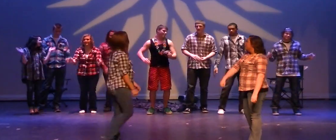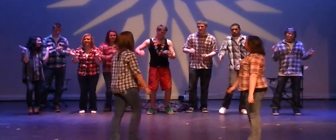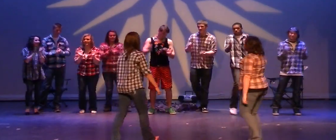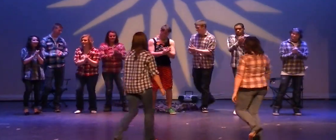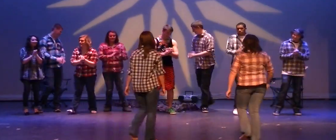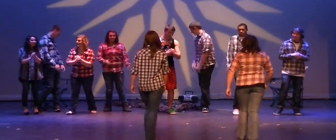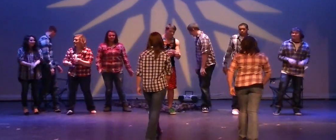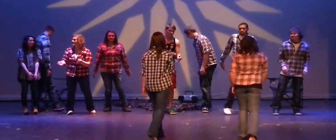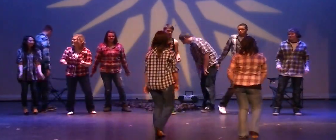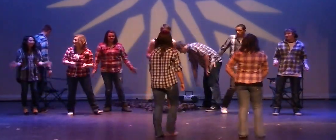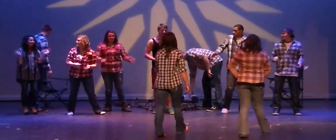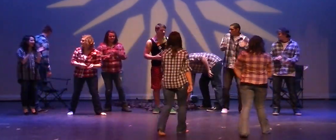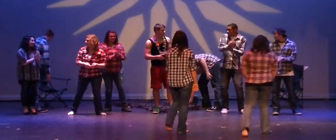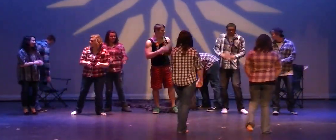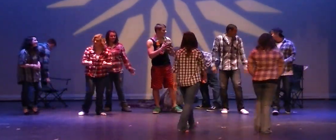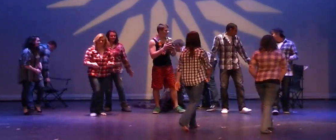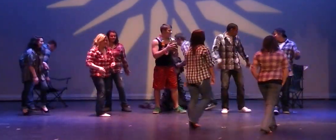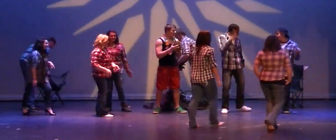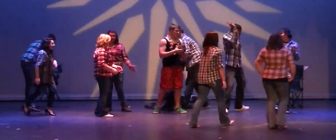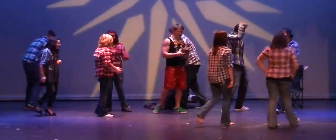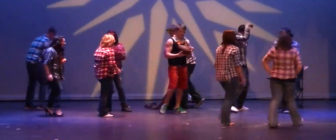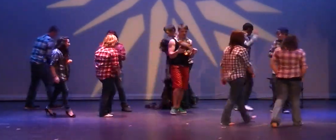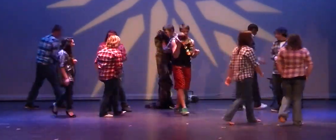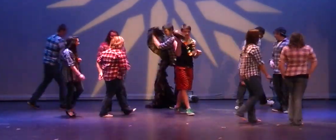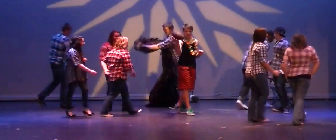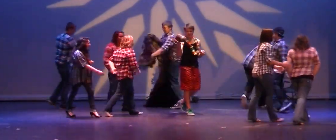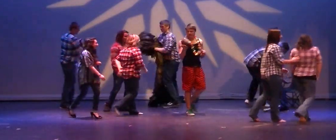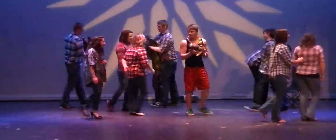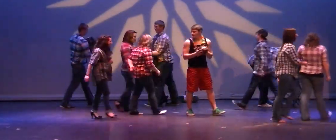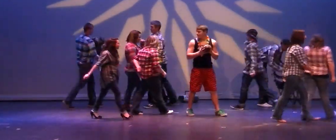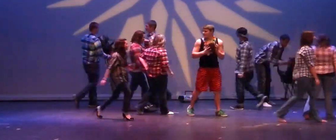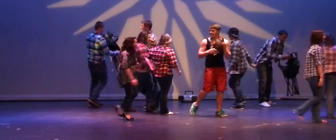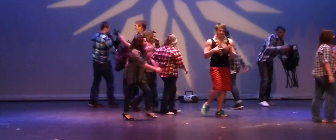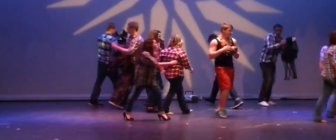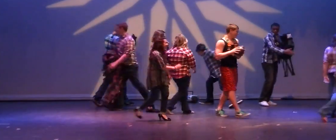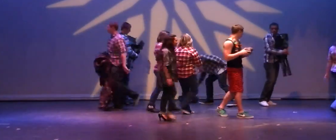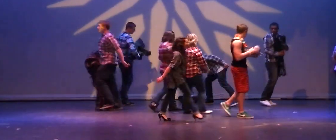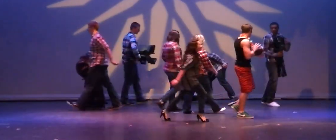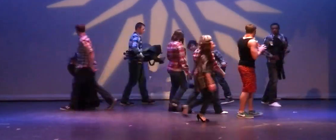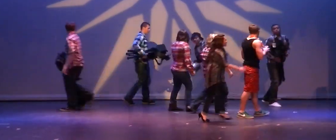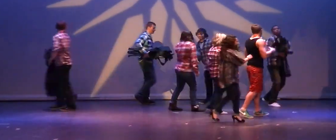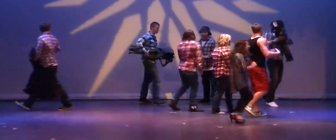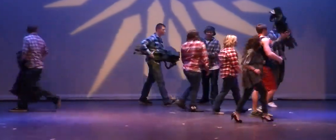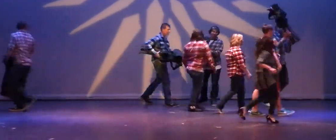you Thank you